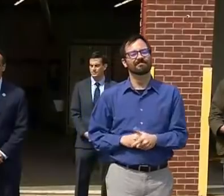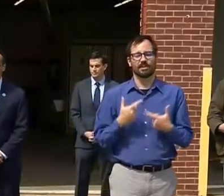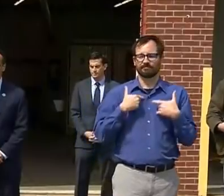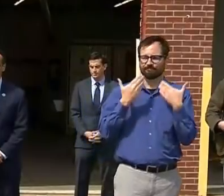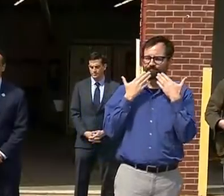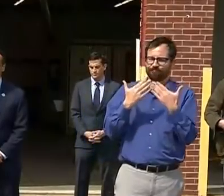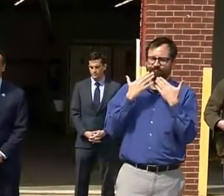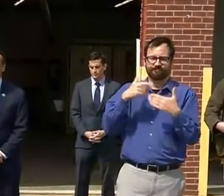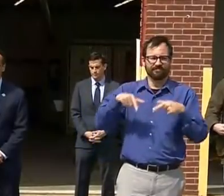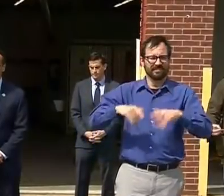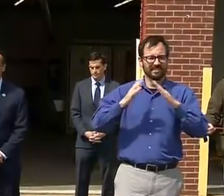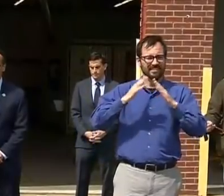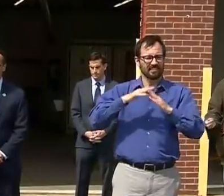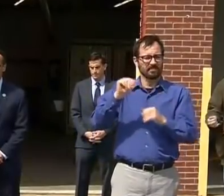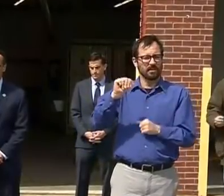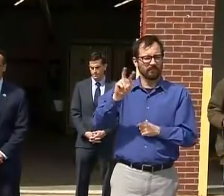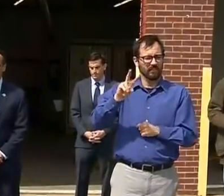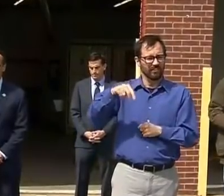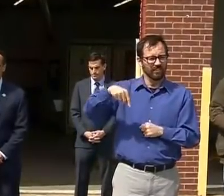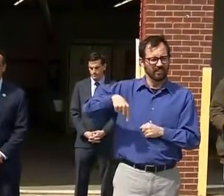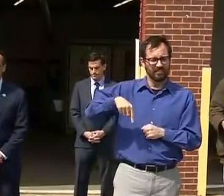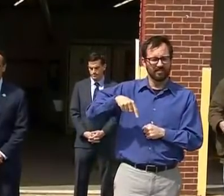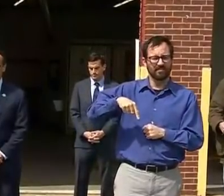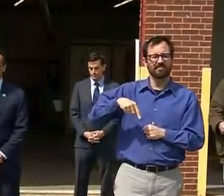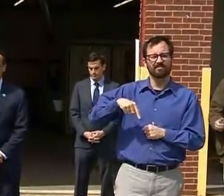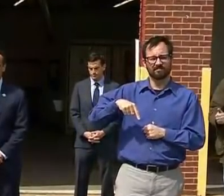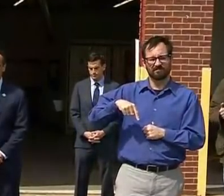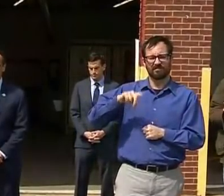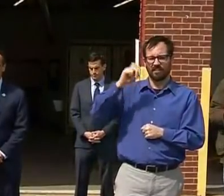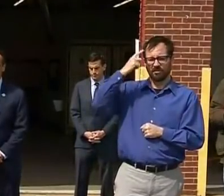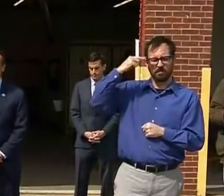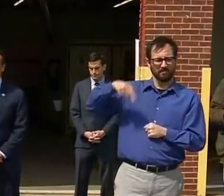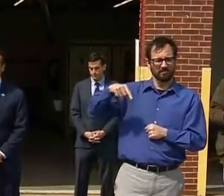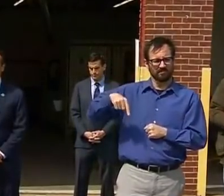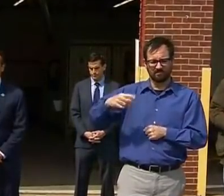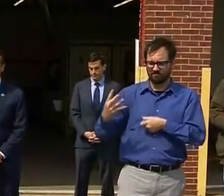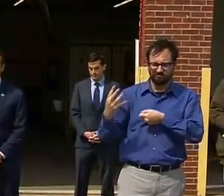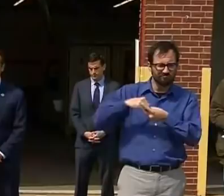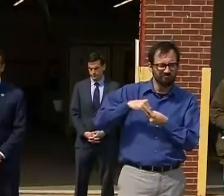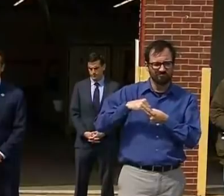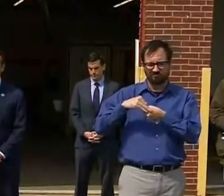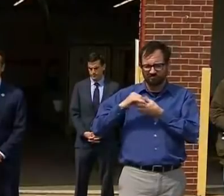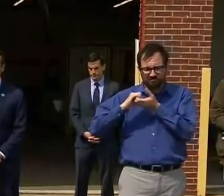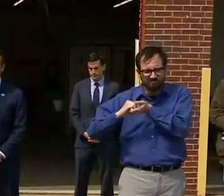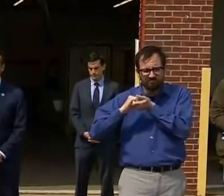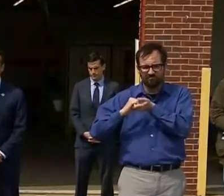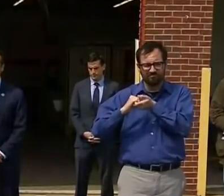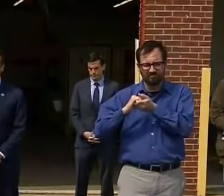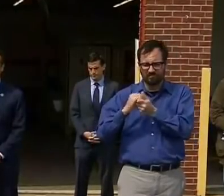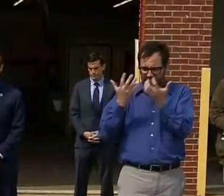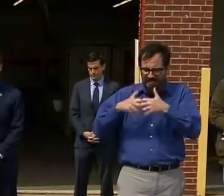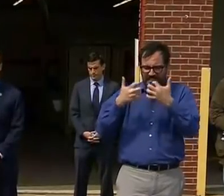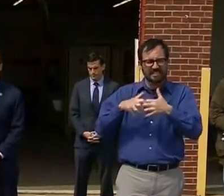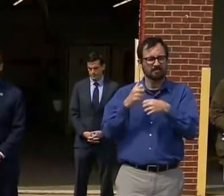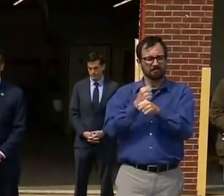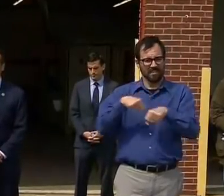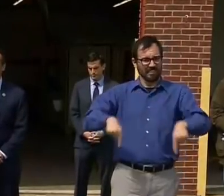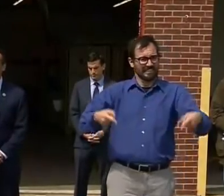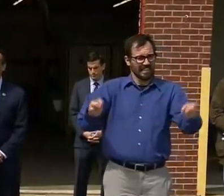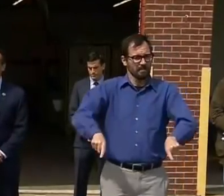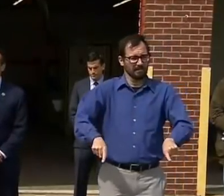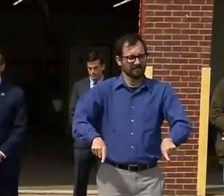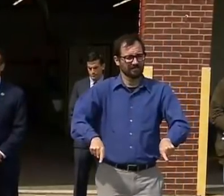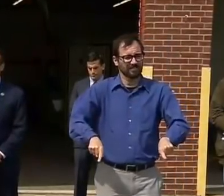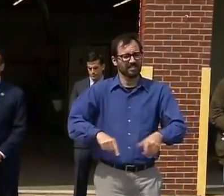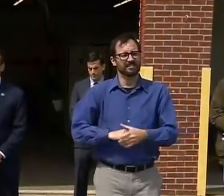emergency powers to team up with Battelle and partners and stand up this facility. This machine will keep more masks in use